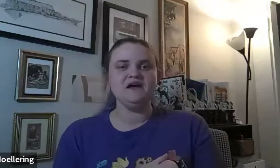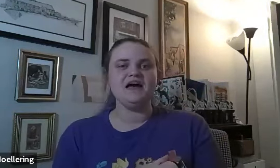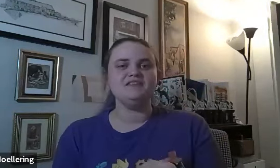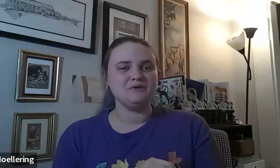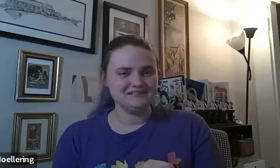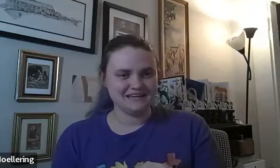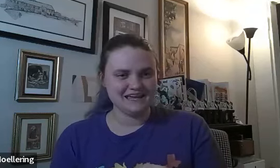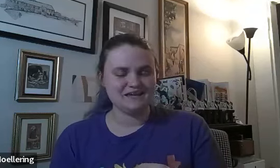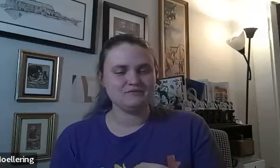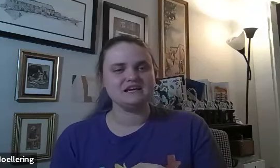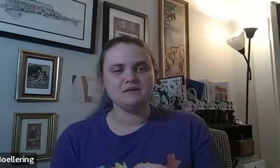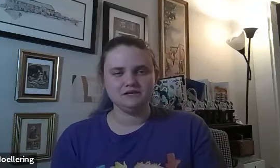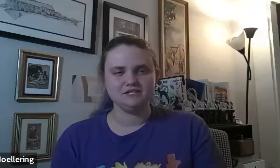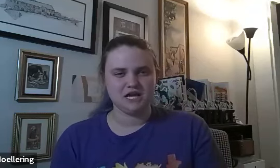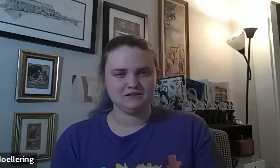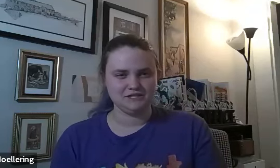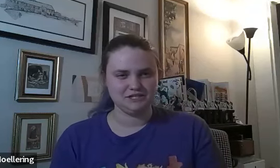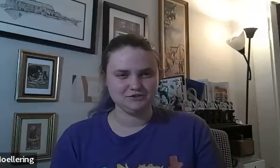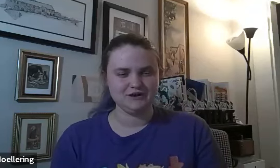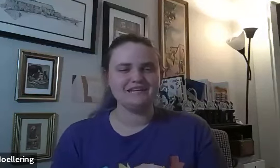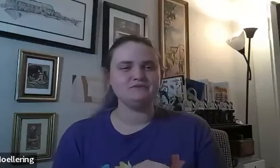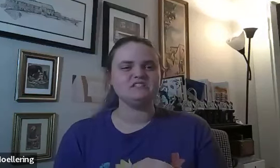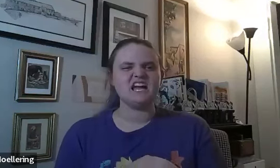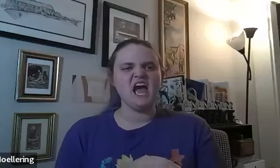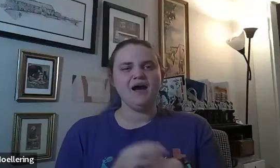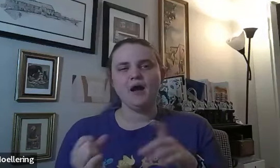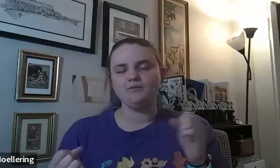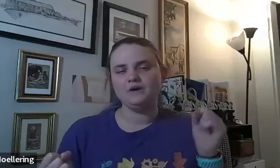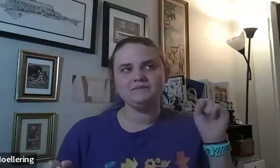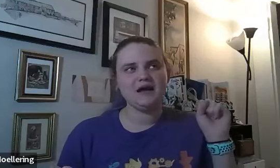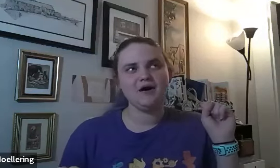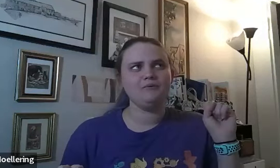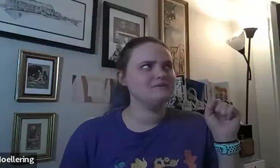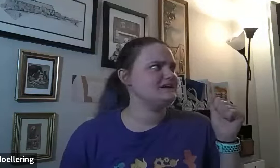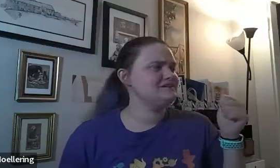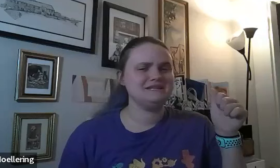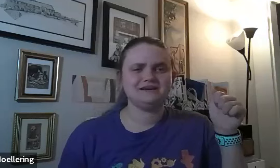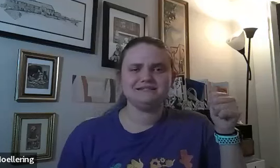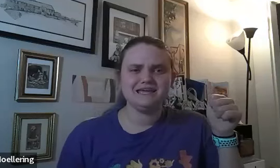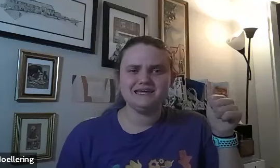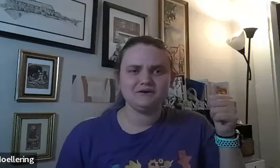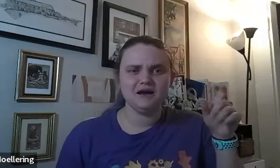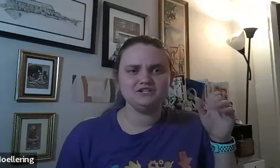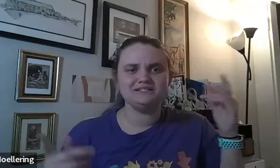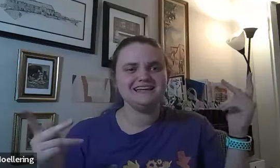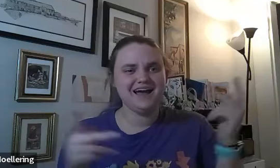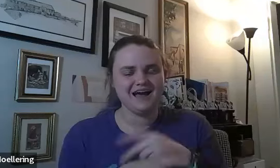And then one day he was like, I'm going to challenge you. And he was like, what was it? I think it was like 10 or 100